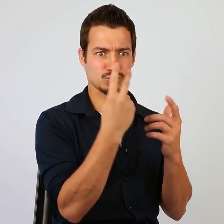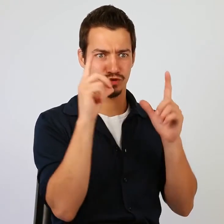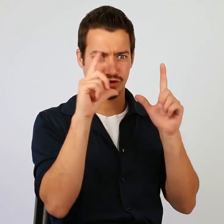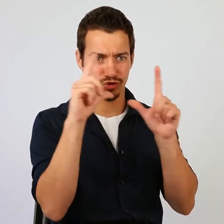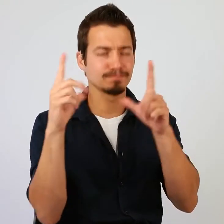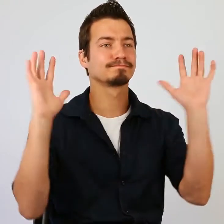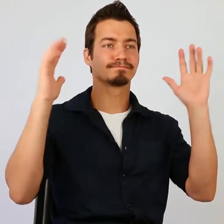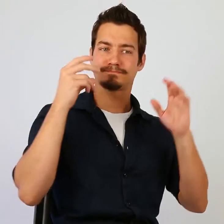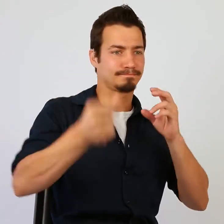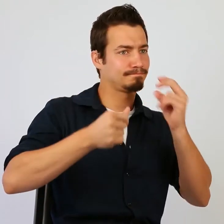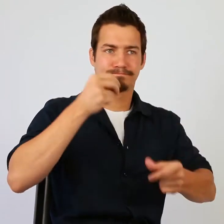Thank you.